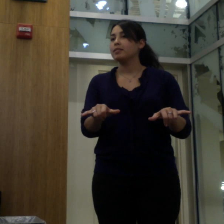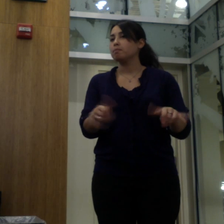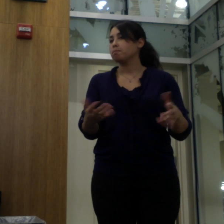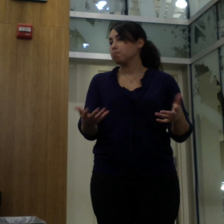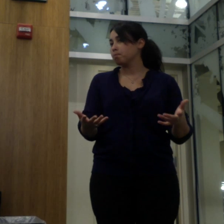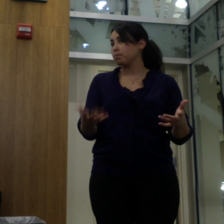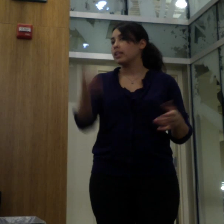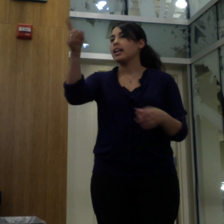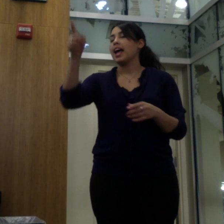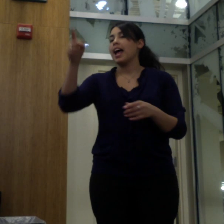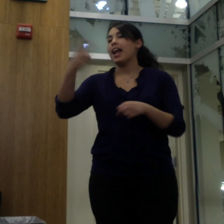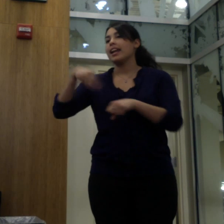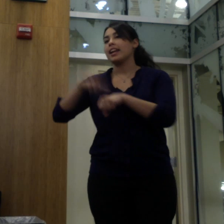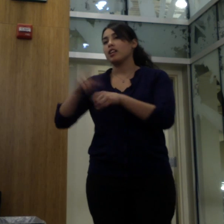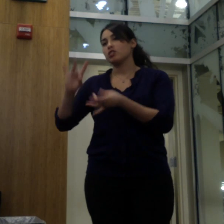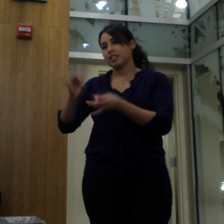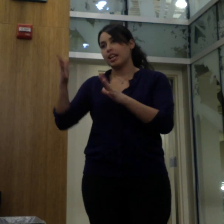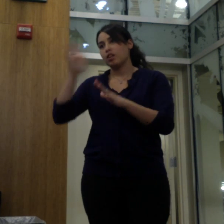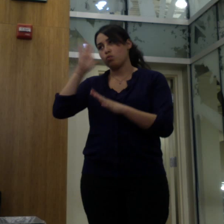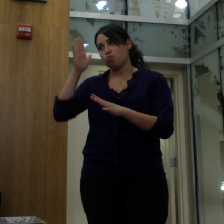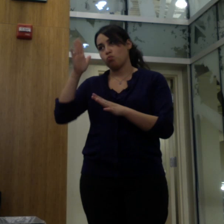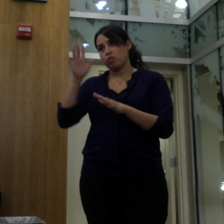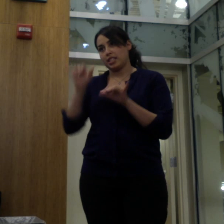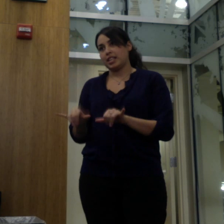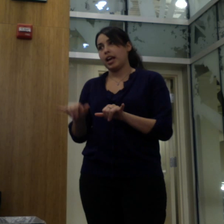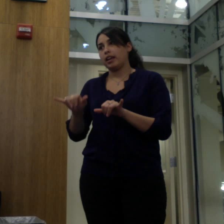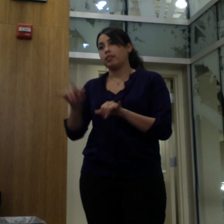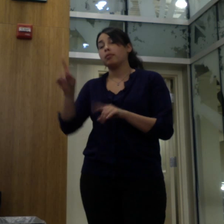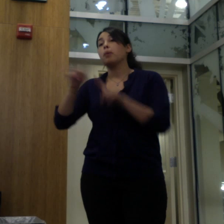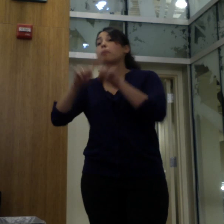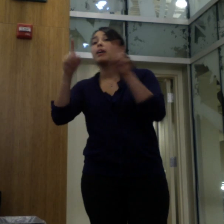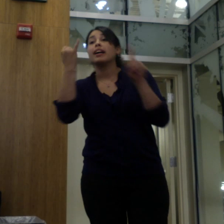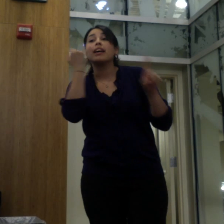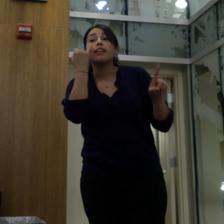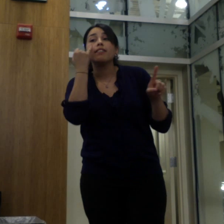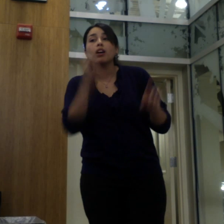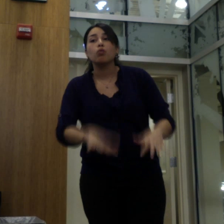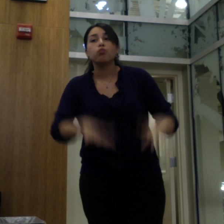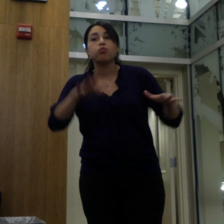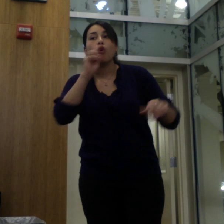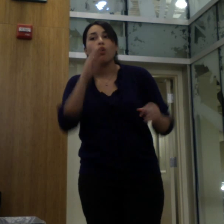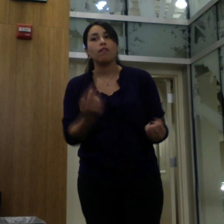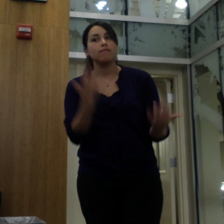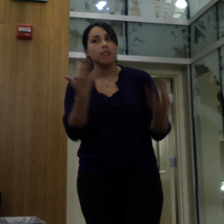A natural disaster. What if it's a flood or a fire?